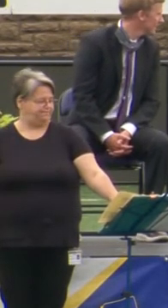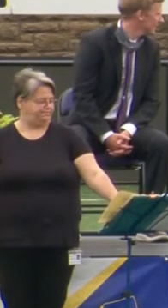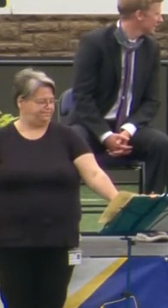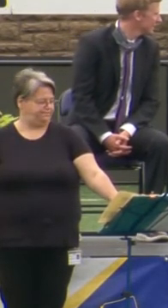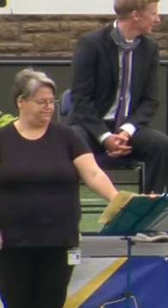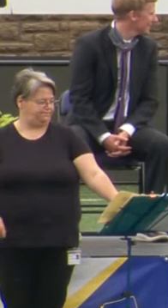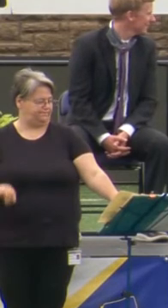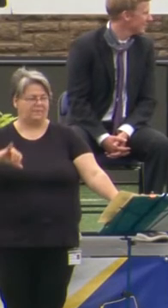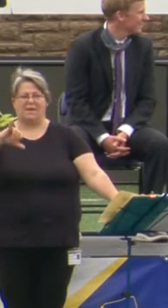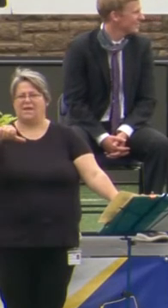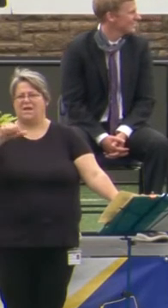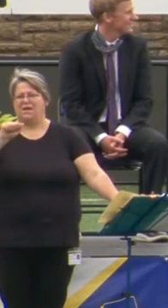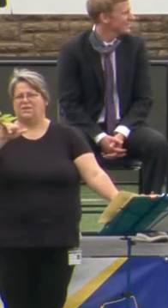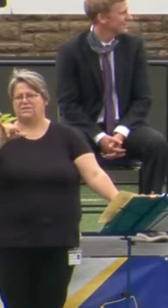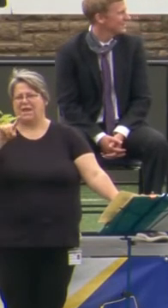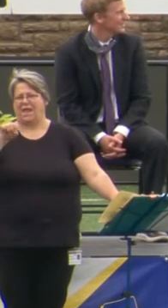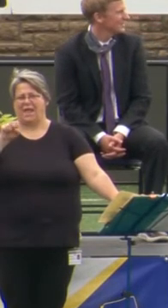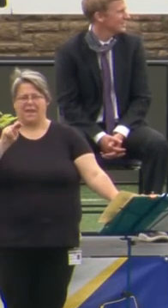Jaden Wood.